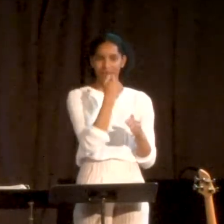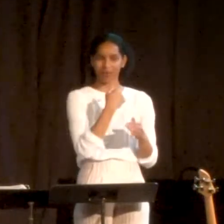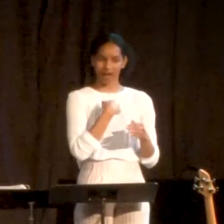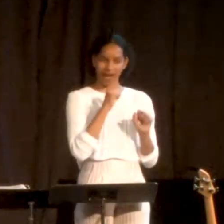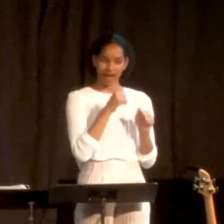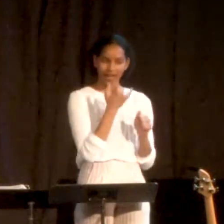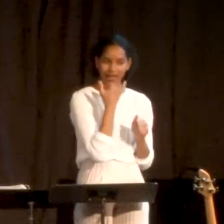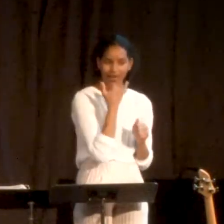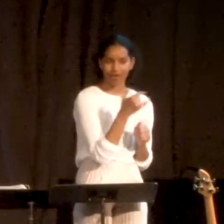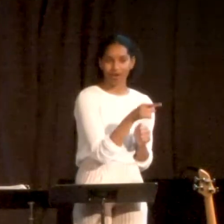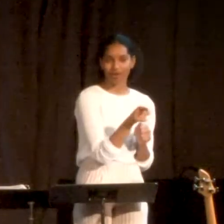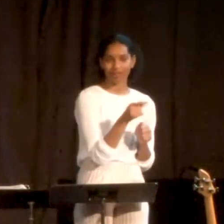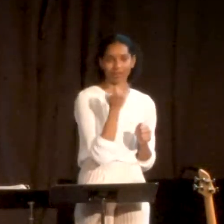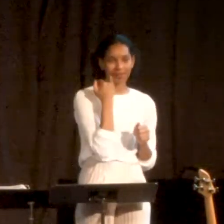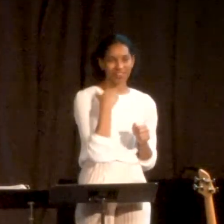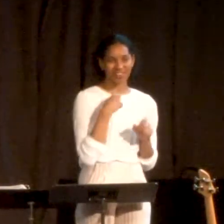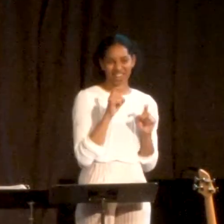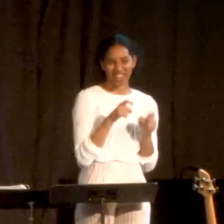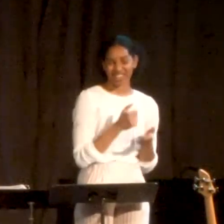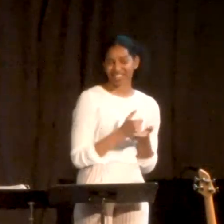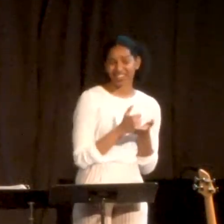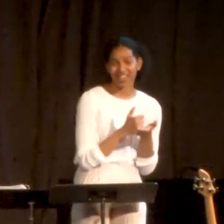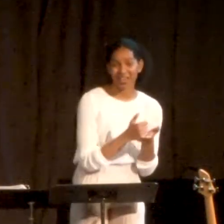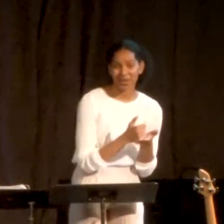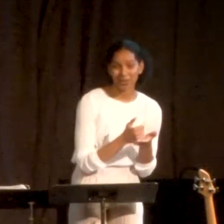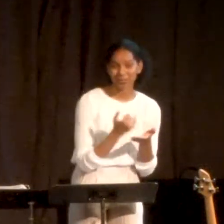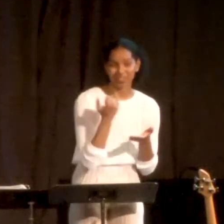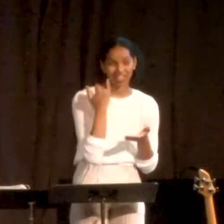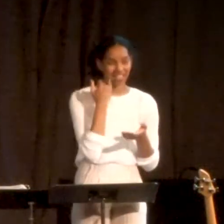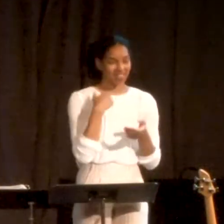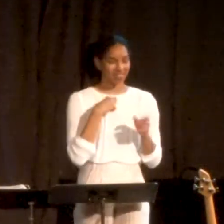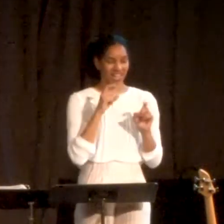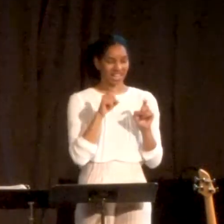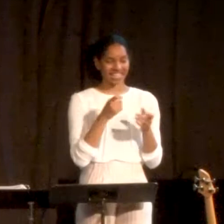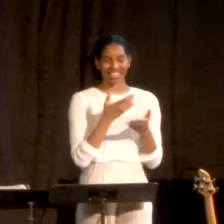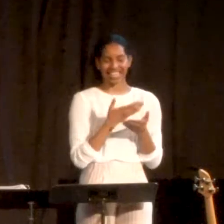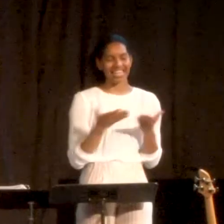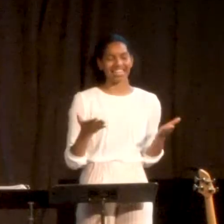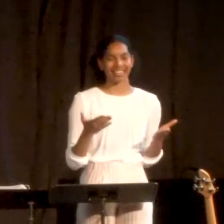to for whatever.